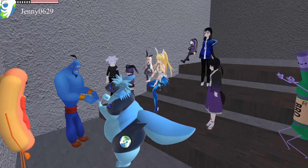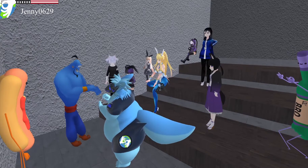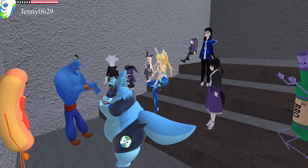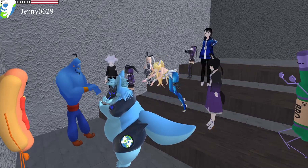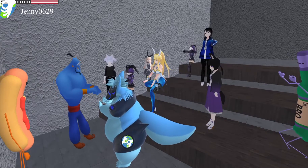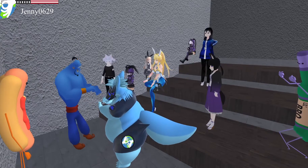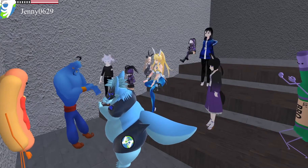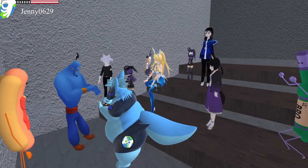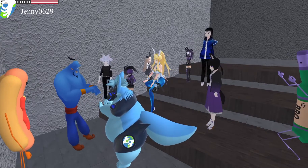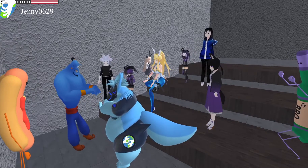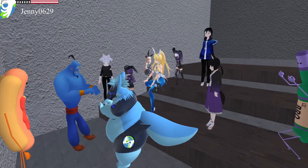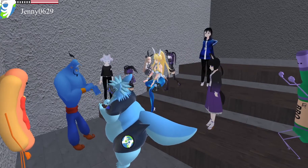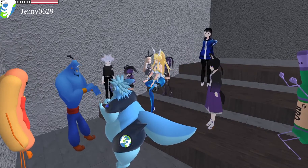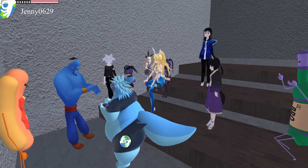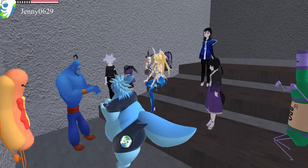Somebody who knows how to sign, like definitely not me.